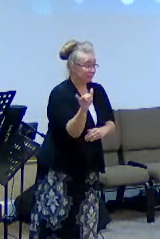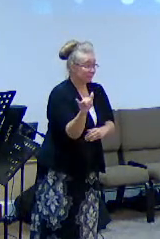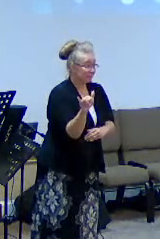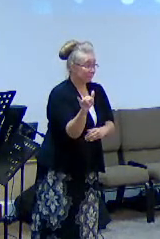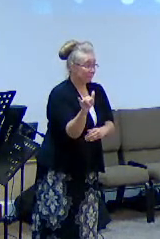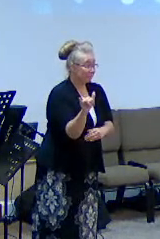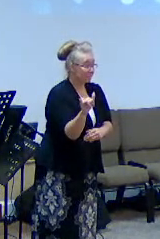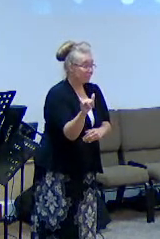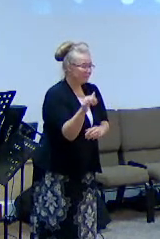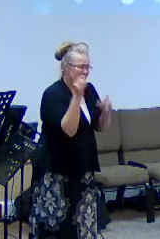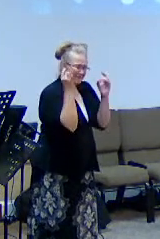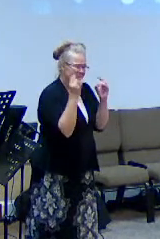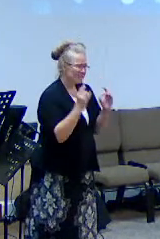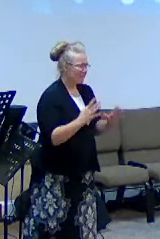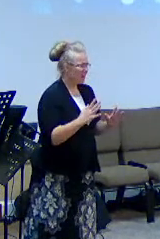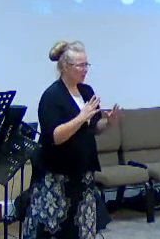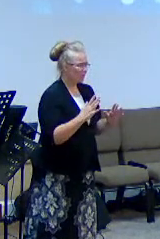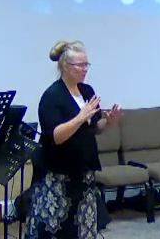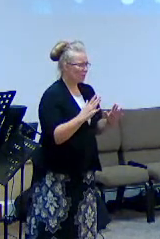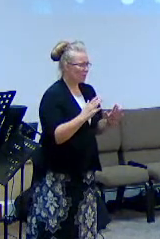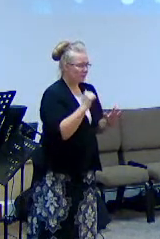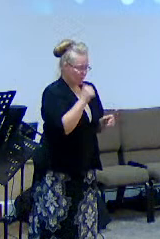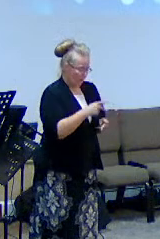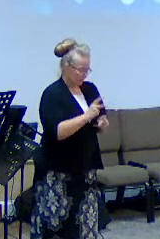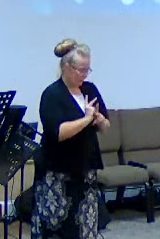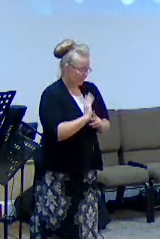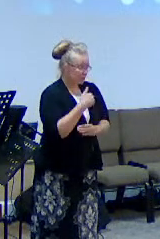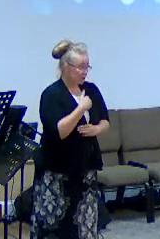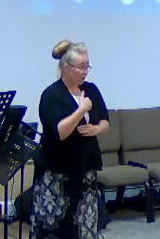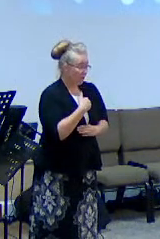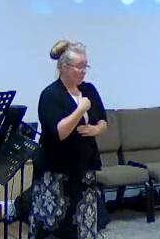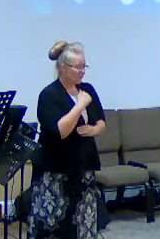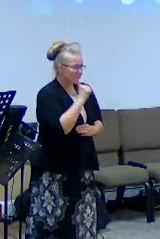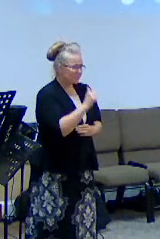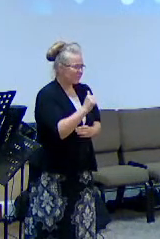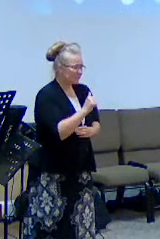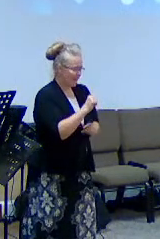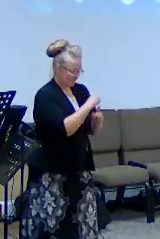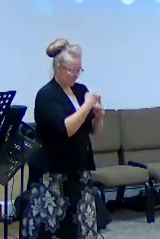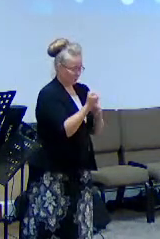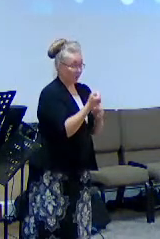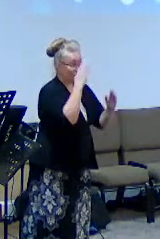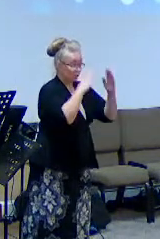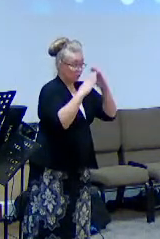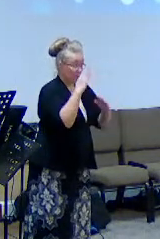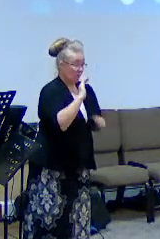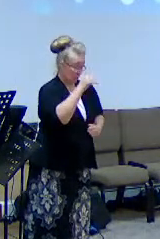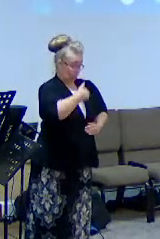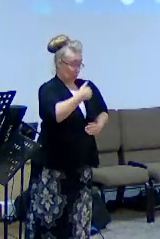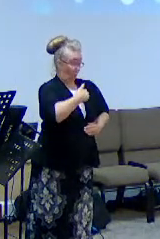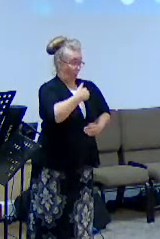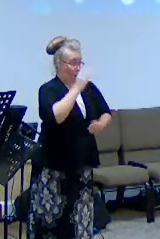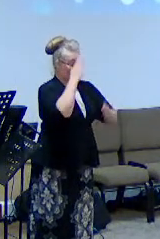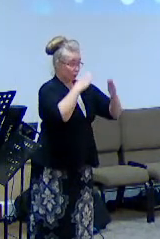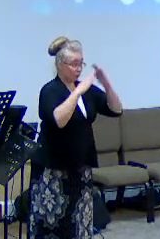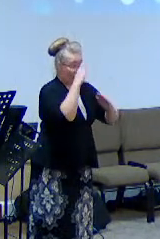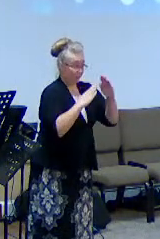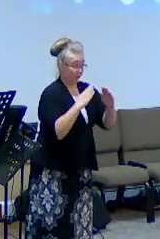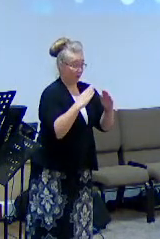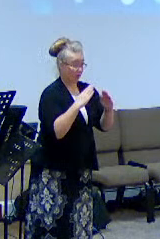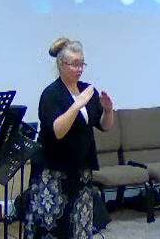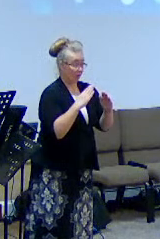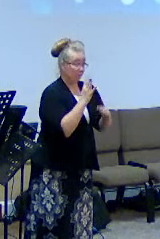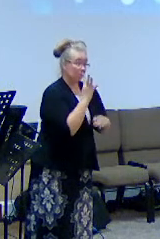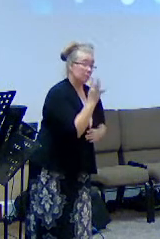The tragedy of an unkept soul, it's not circumstantial trouble that loose lips can bring. It's soul trouble that loose lips can